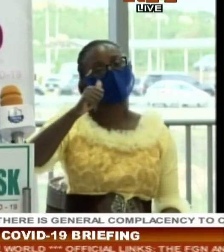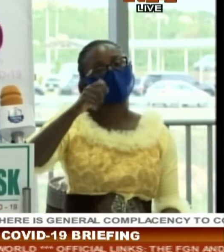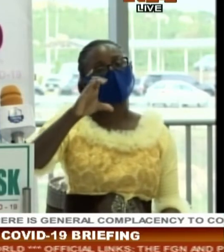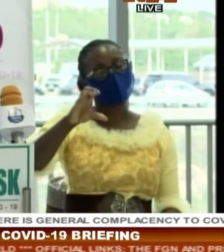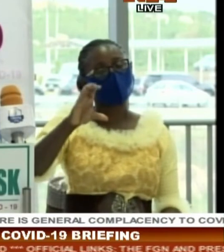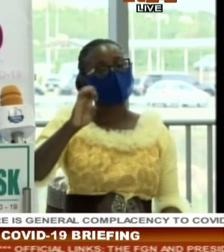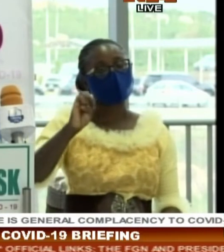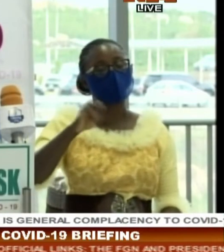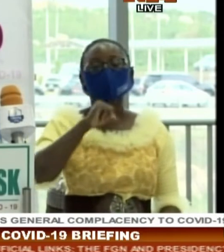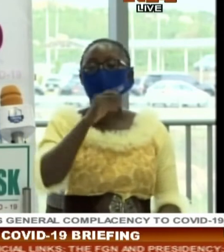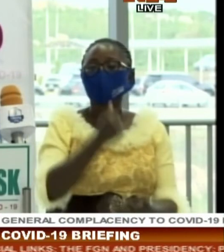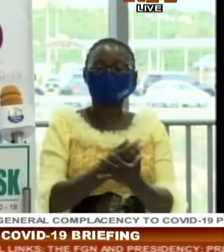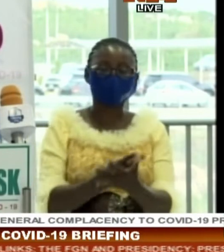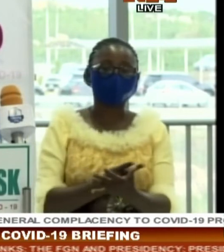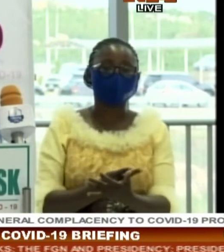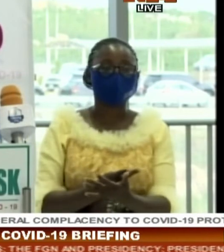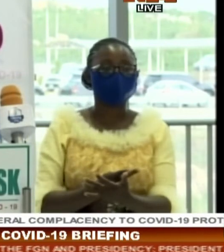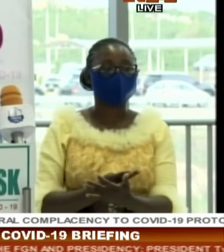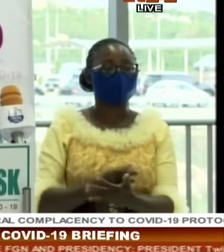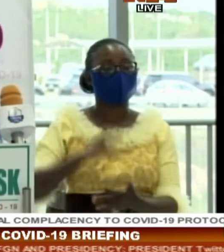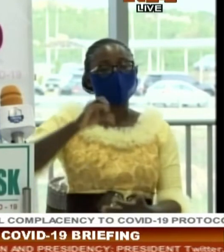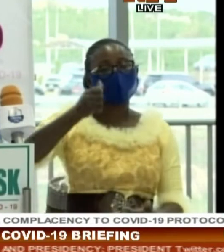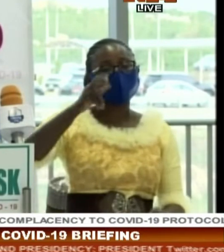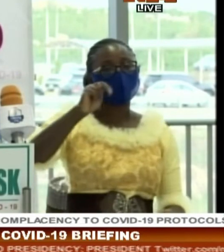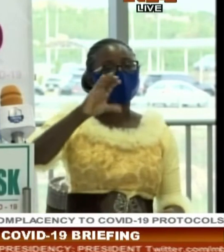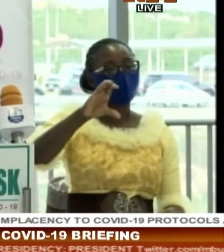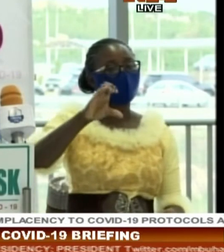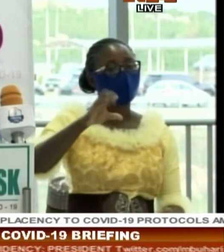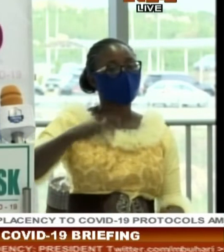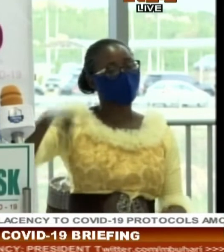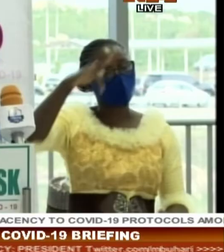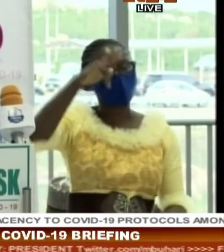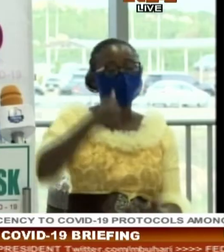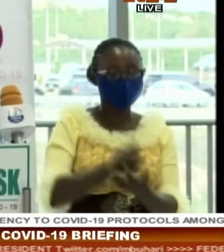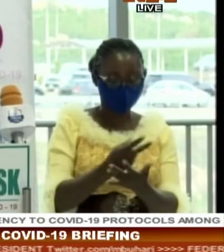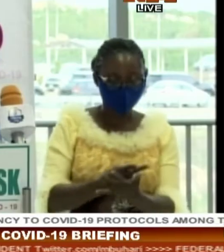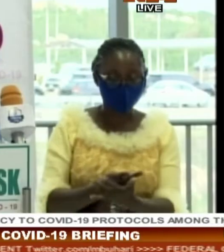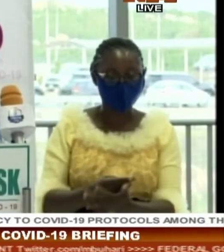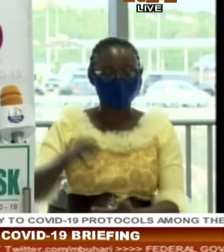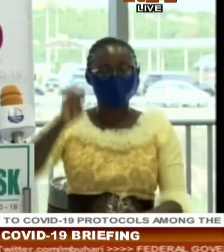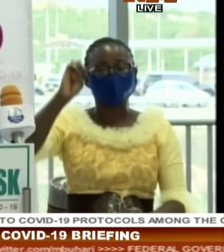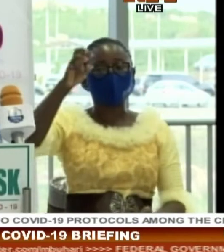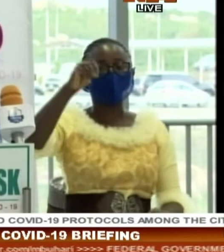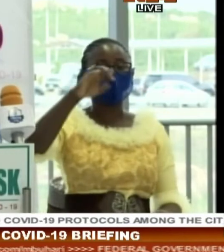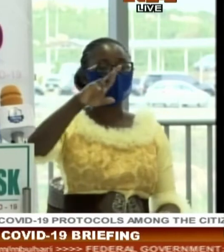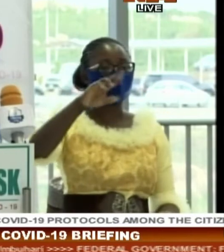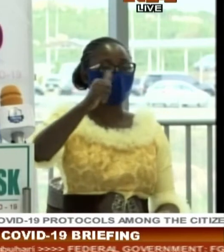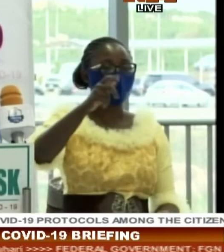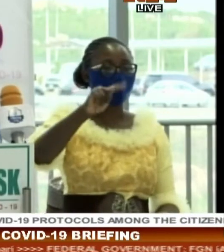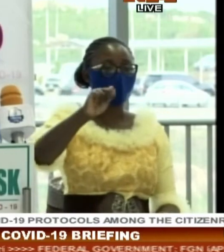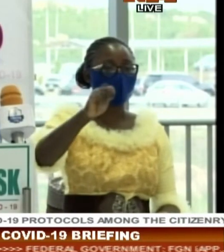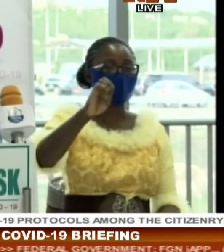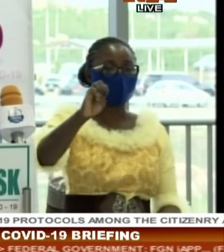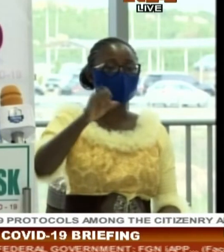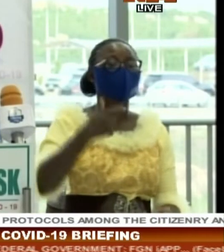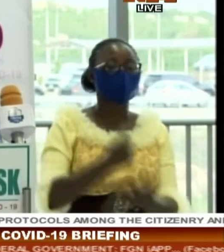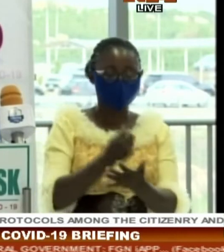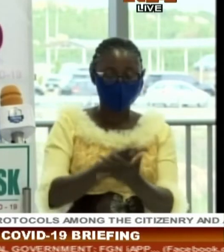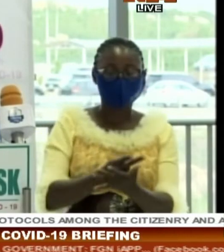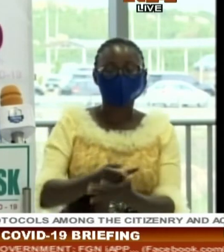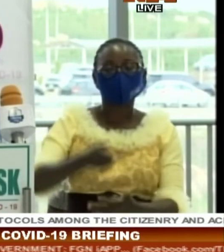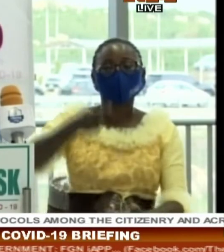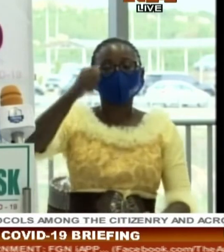Kenya Airways approved, KQ. Emirates Airlines approved.